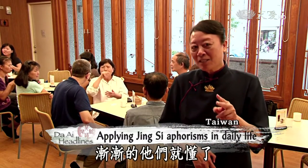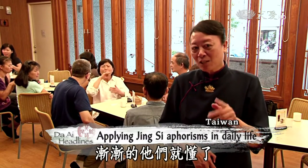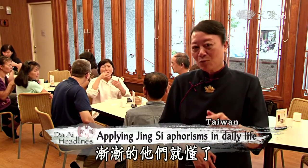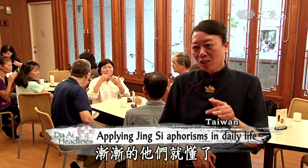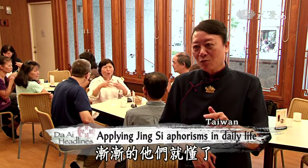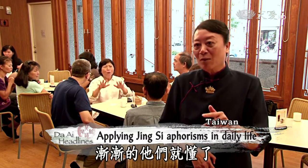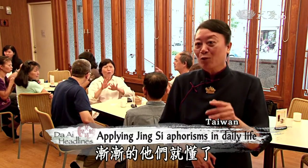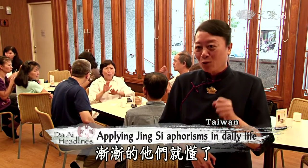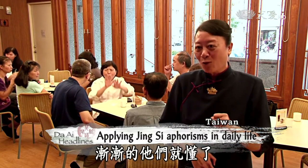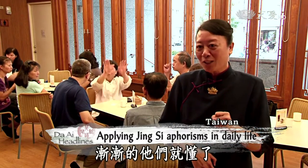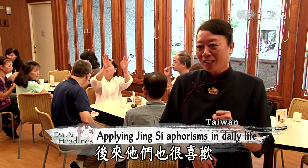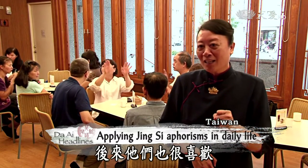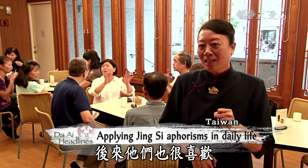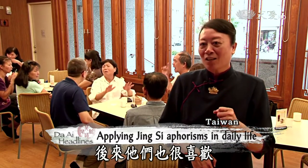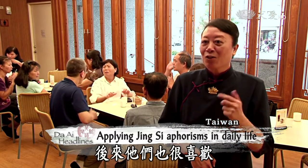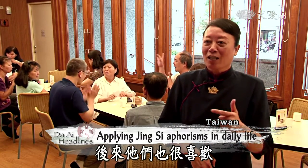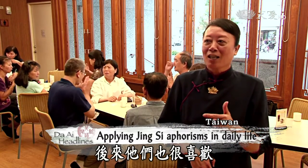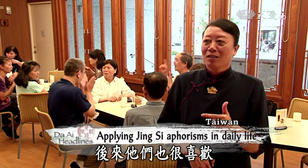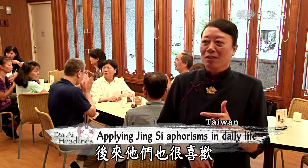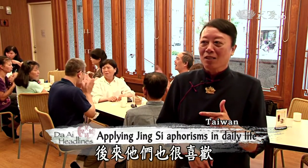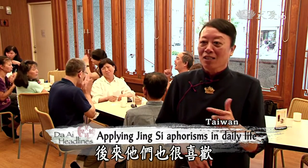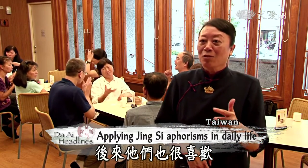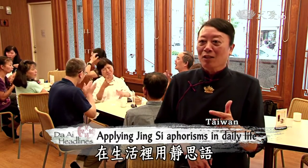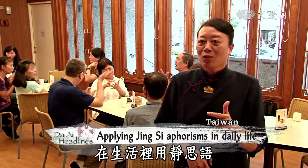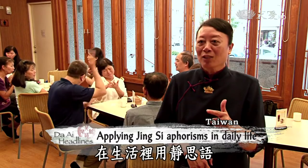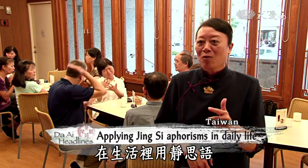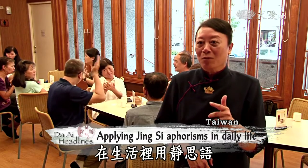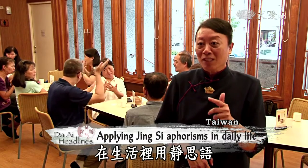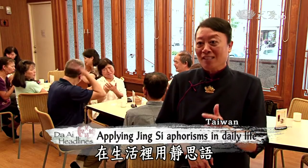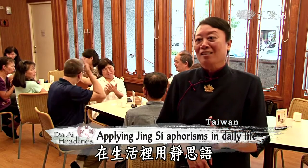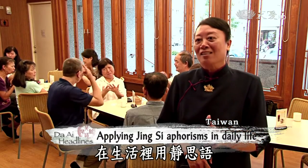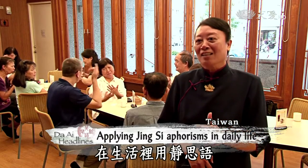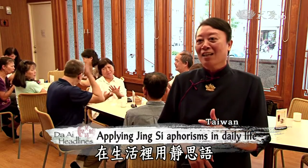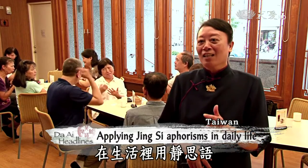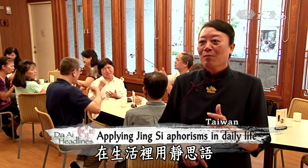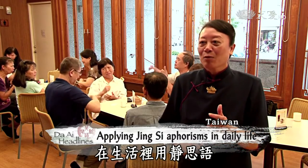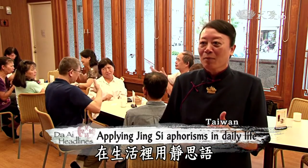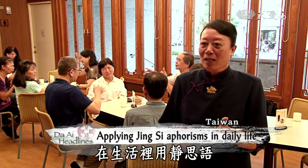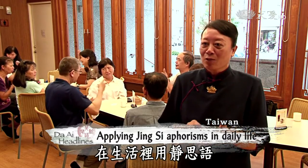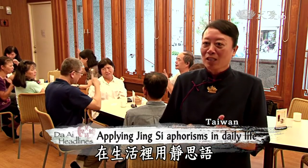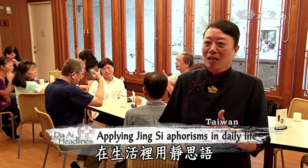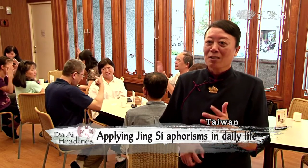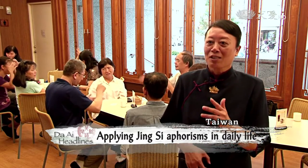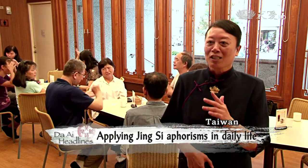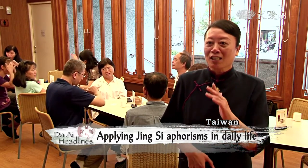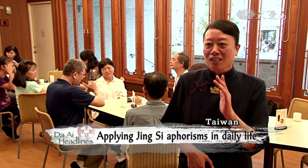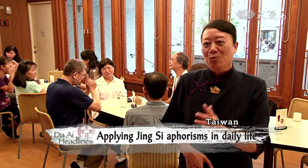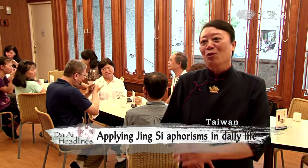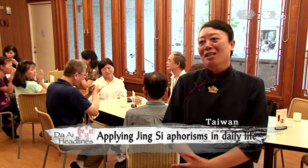they understood. Then they also liked to apply Tingsi aphorisms in their daily life.